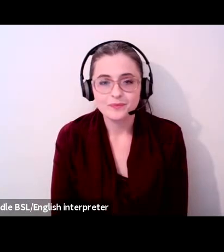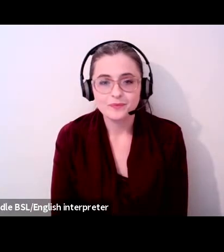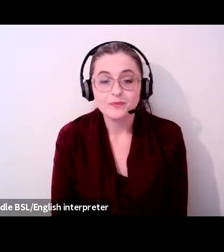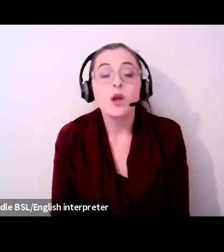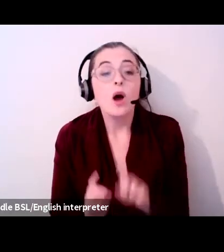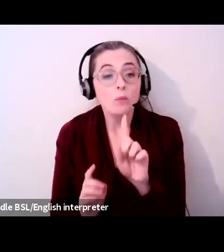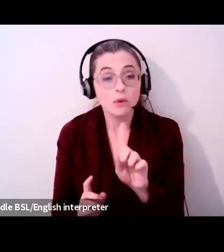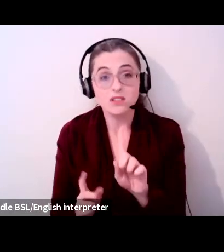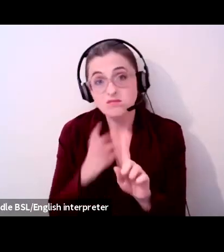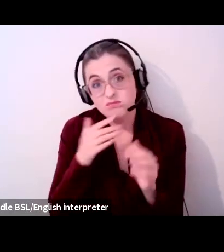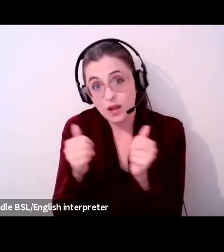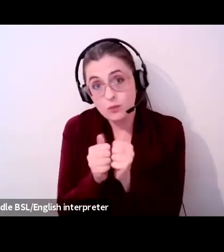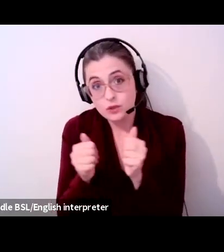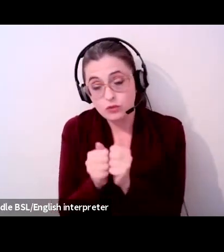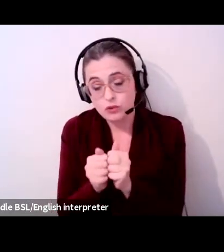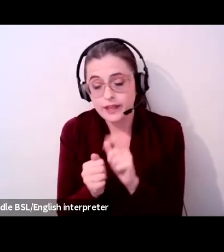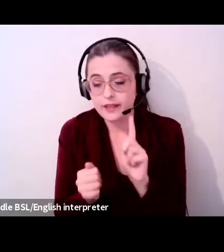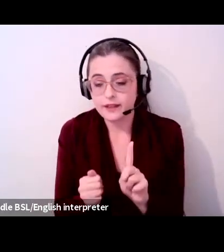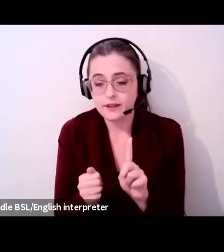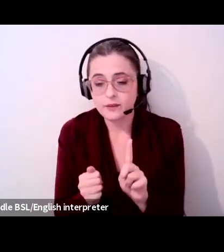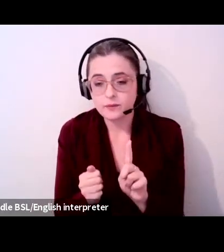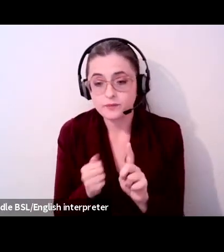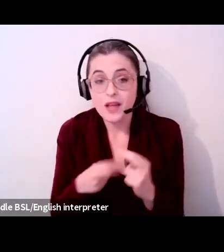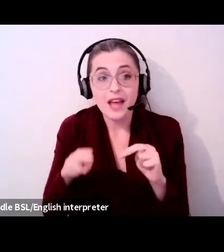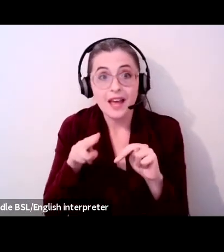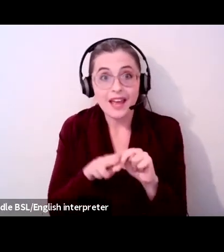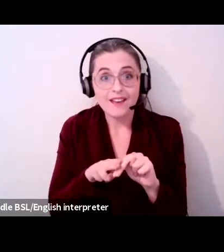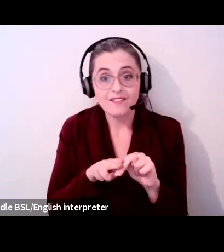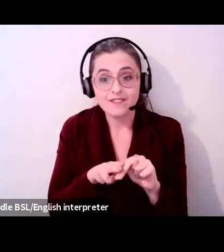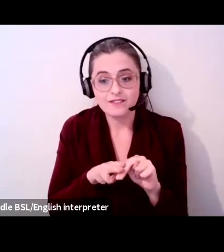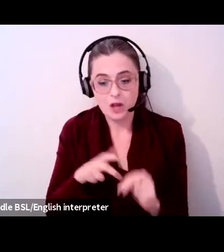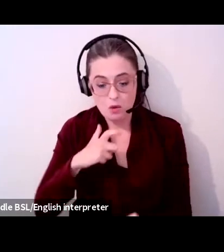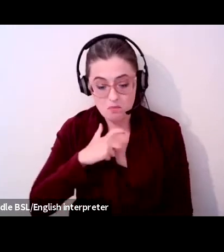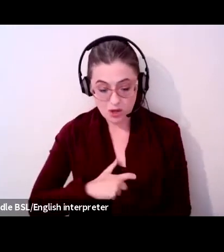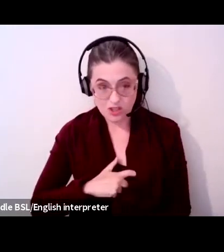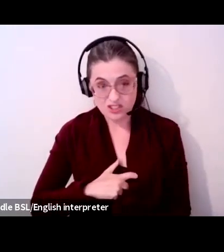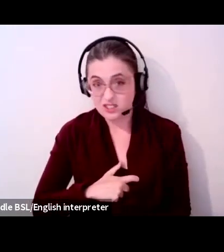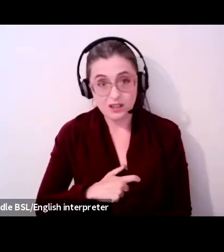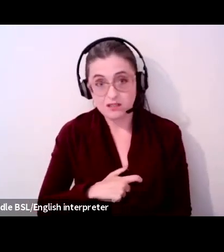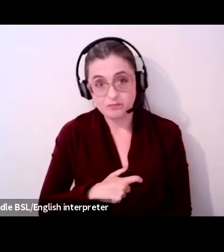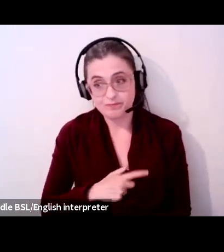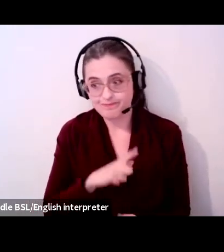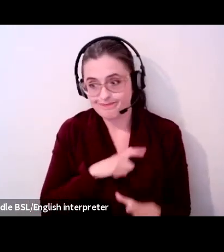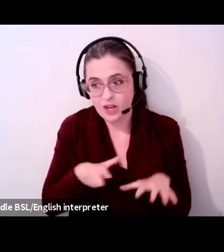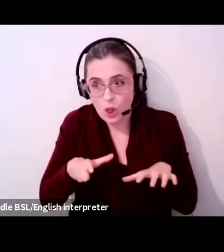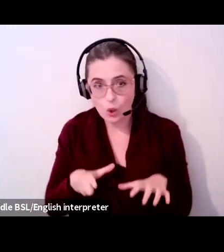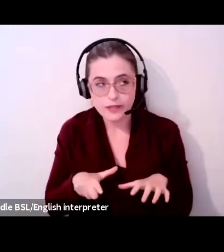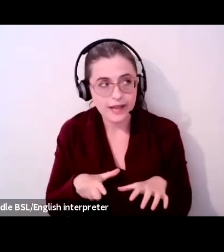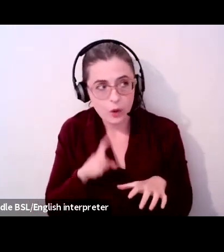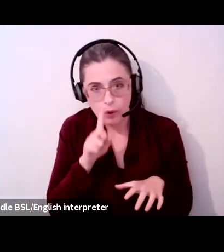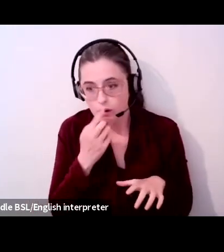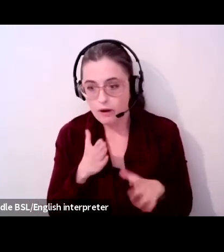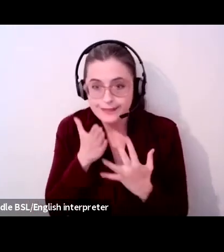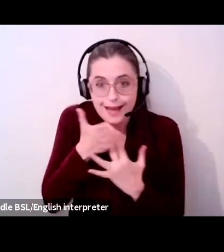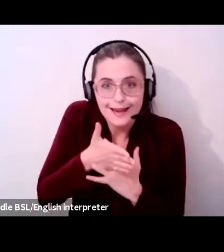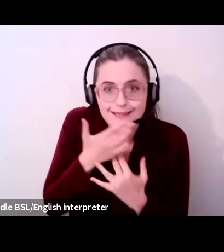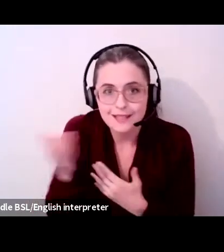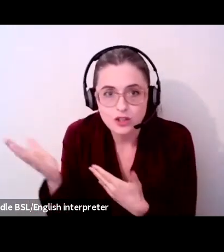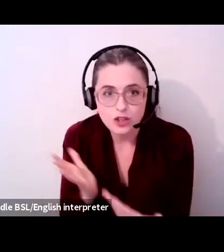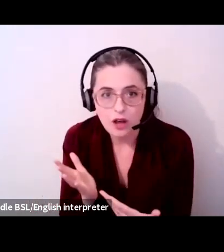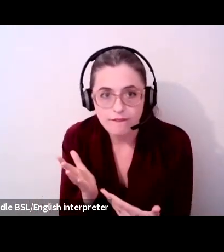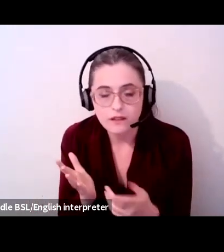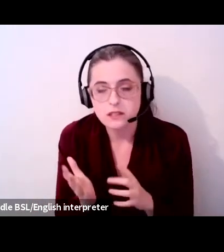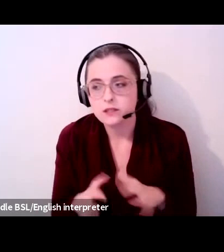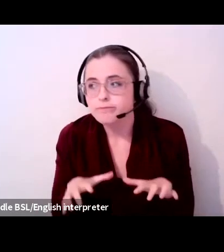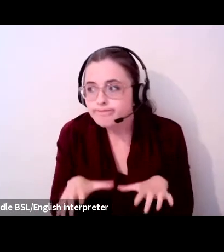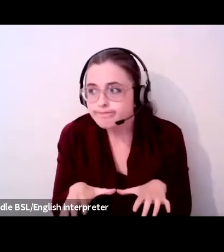But I would agree that if someone's not been able to access services because of the pandemic, it's essential